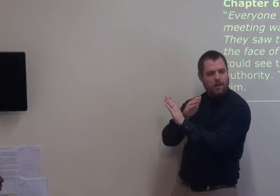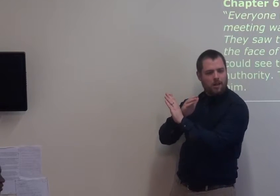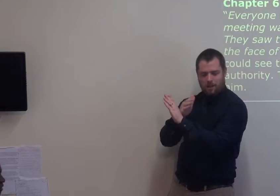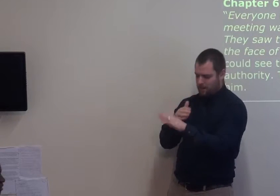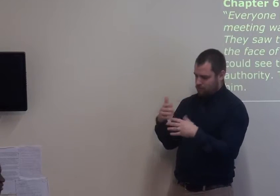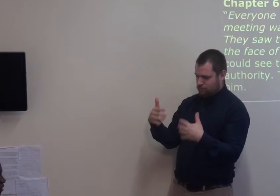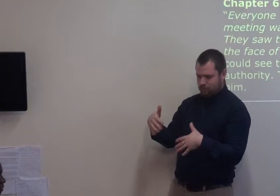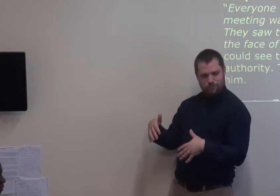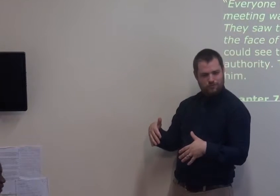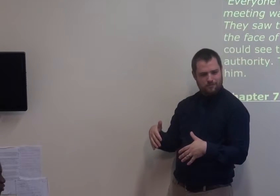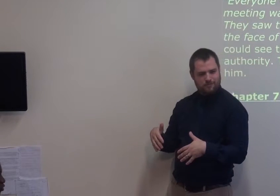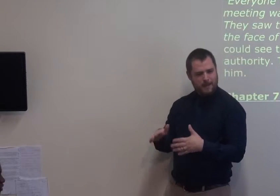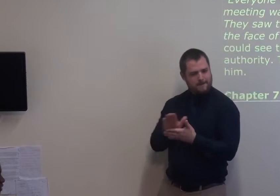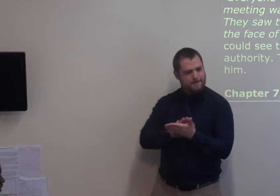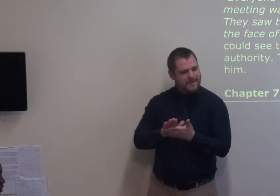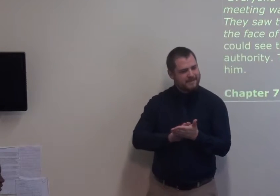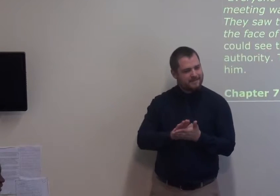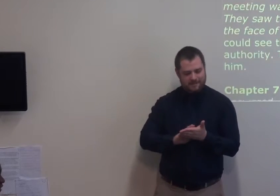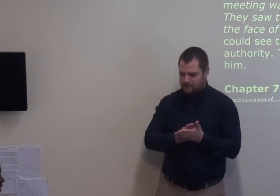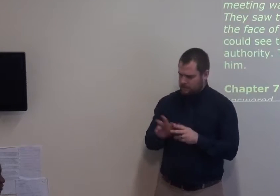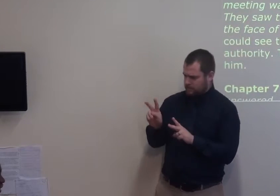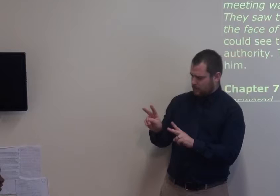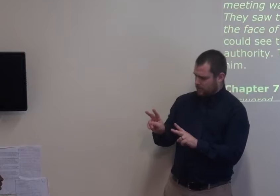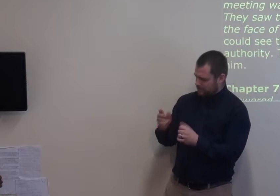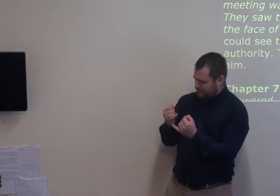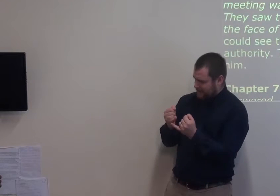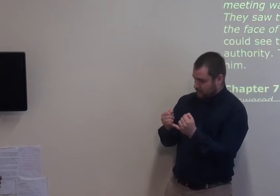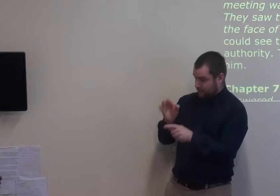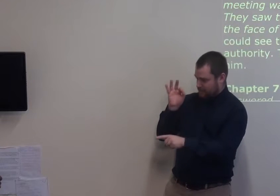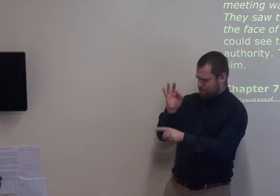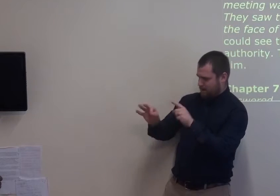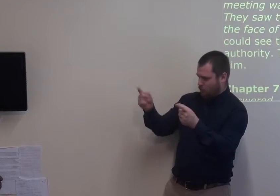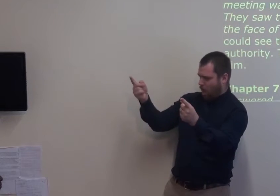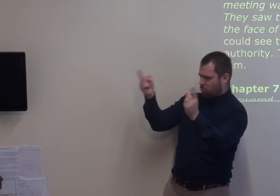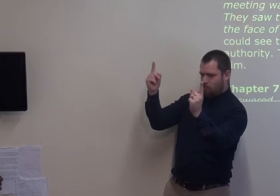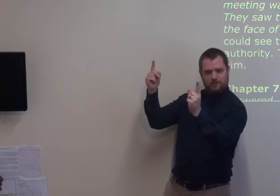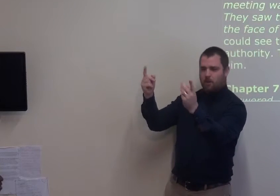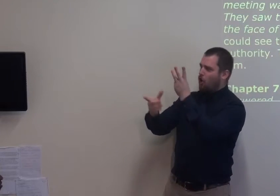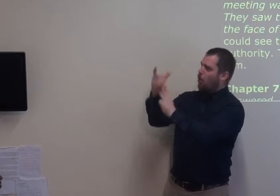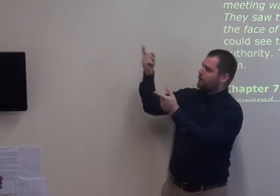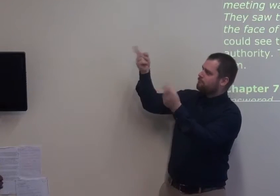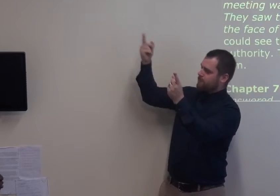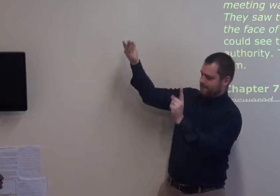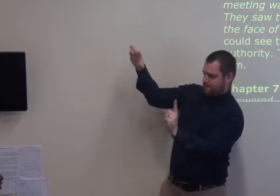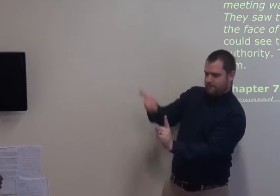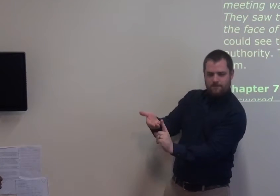This means they could see that Stephen had special authority. They could not interrupt